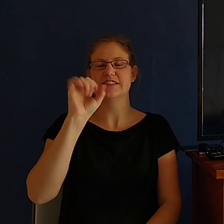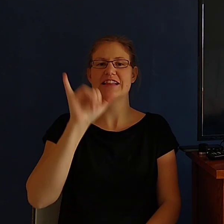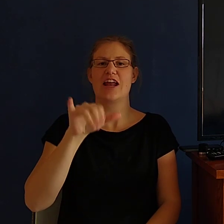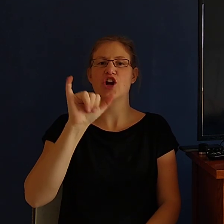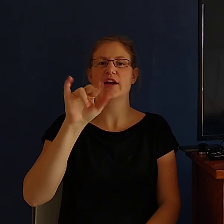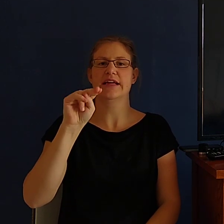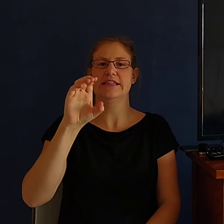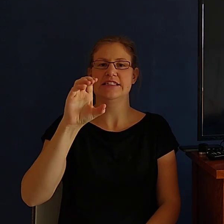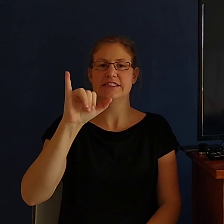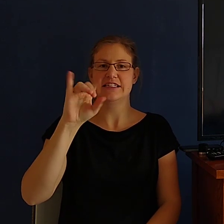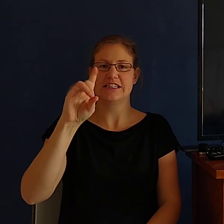So in this case,